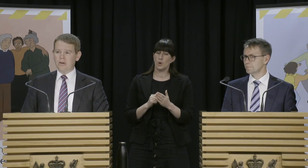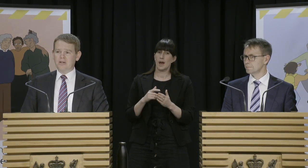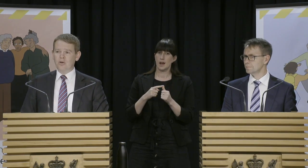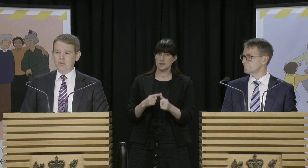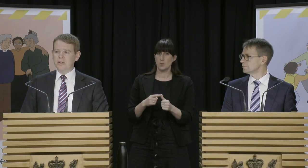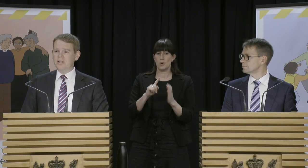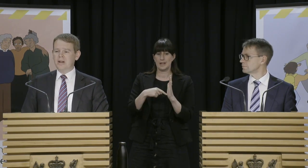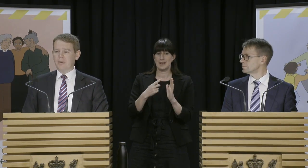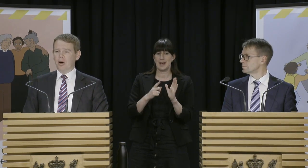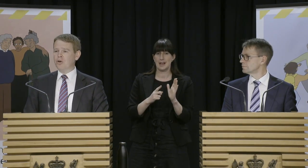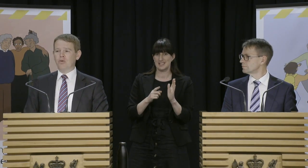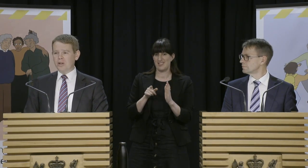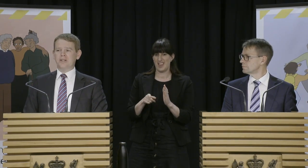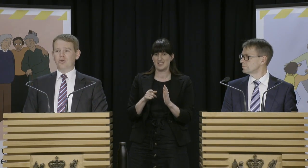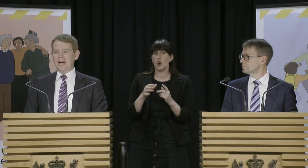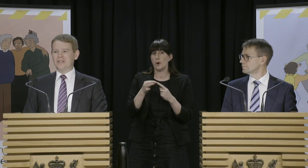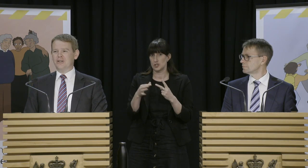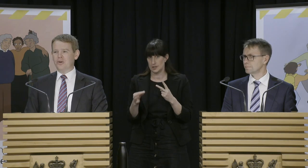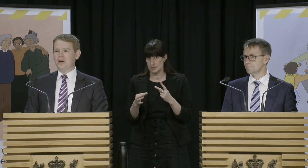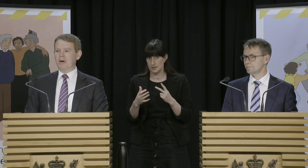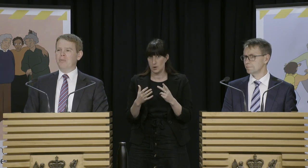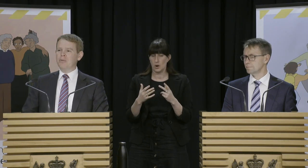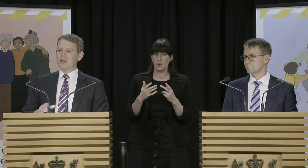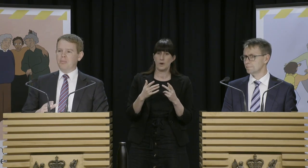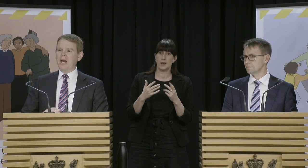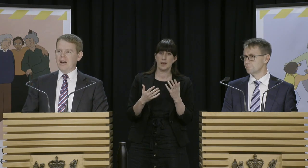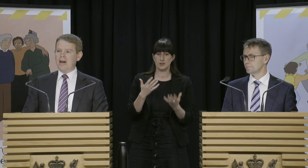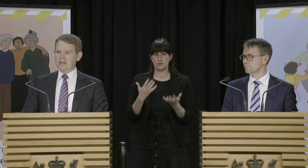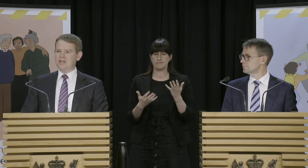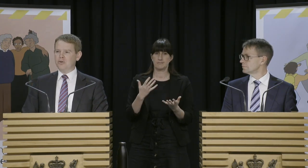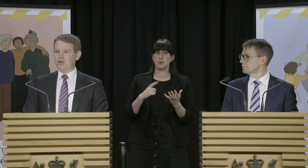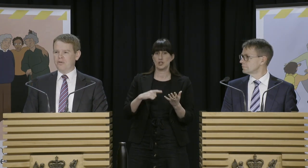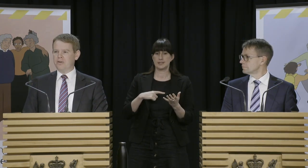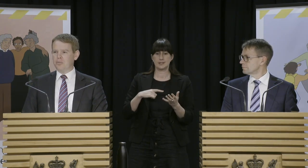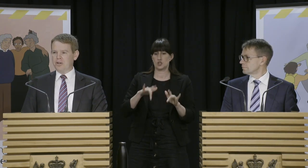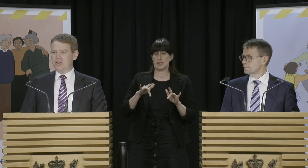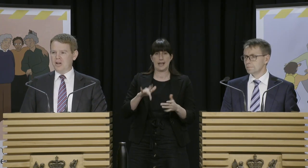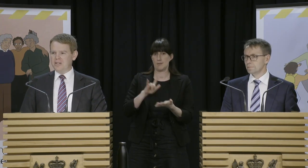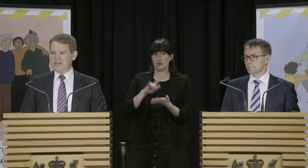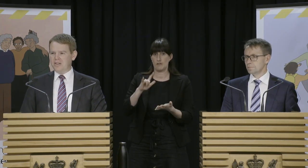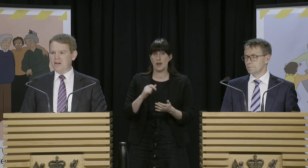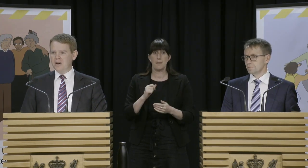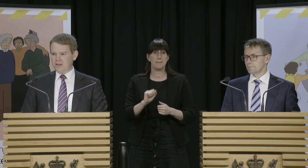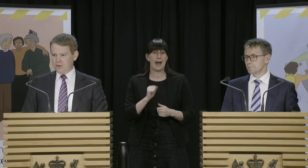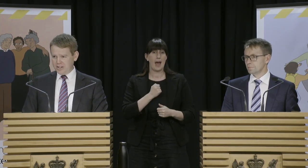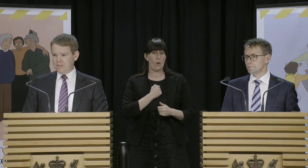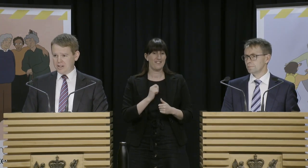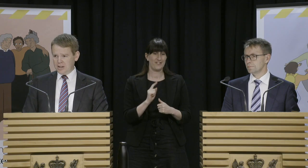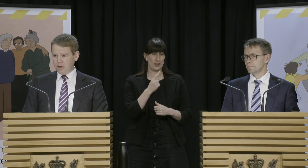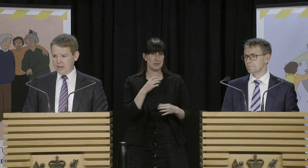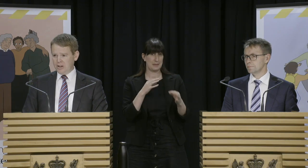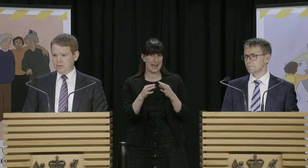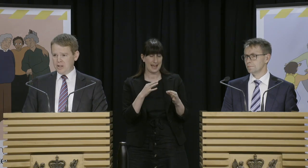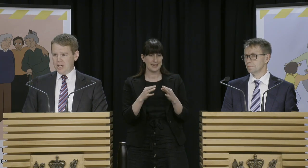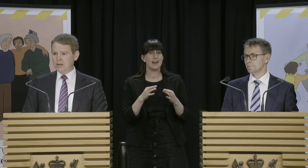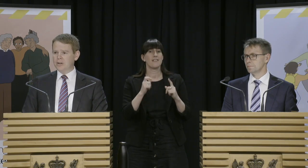have it there as an option. I wouldn't rule it in or out, though. But at the moment, Plan A is still to offer everybody the chance to get the Pfizer vaccine